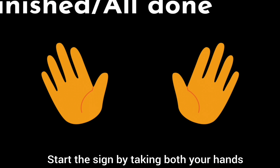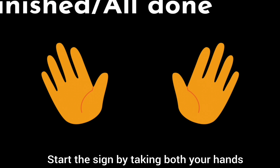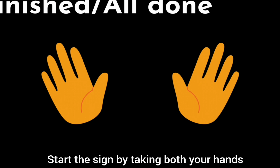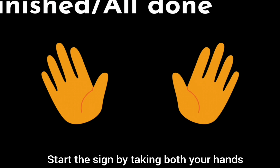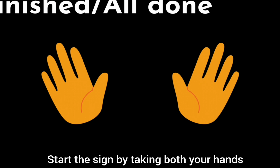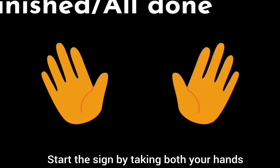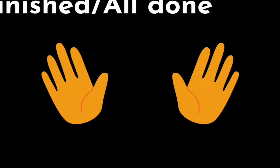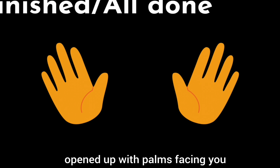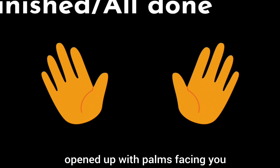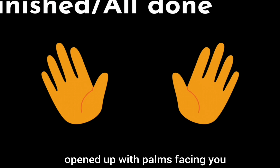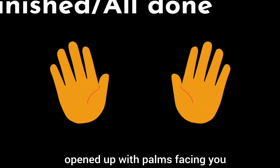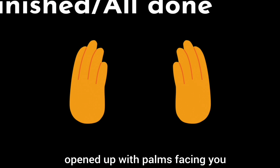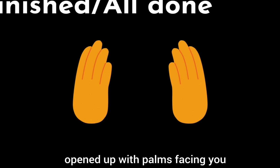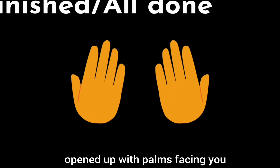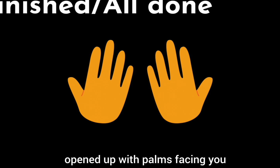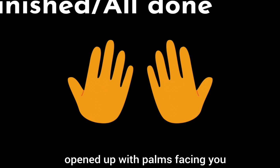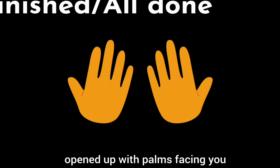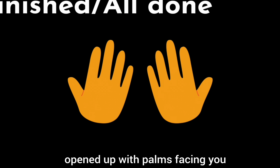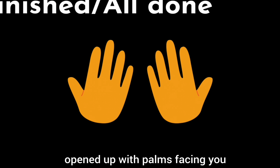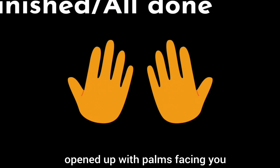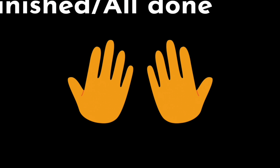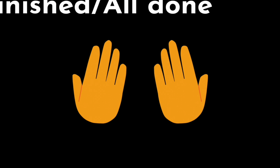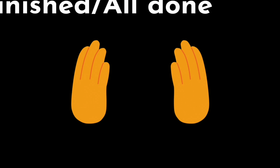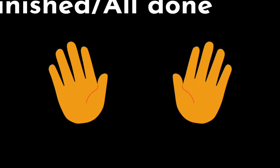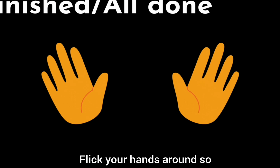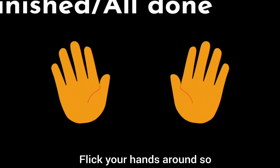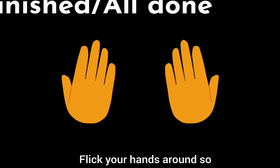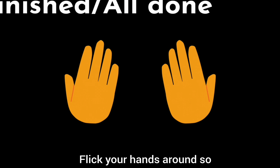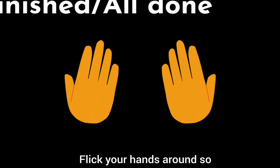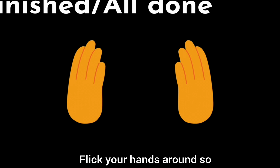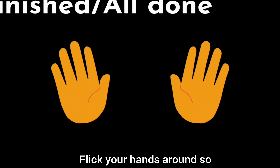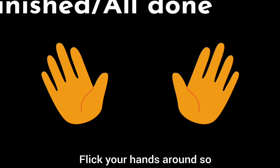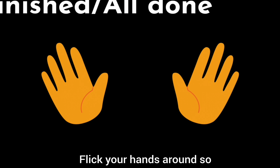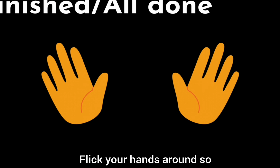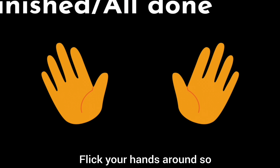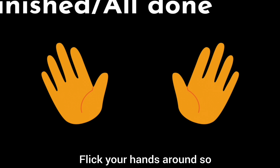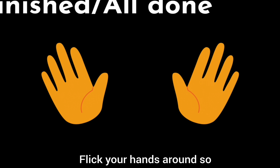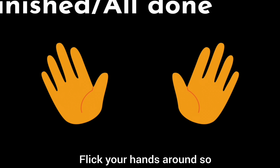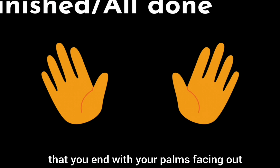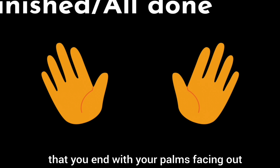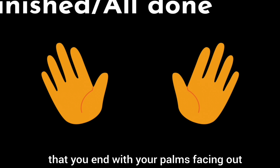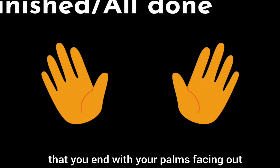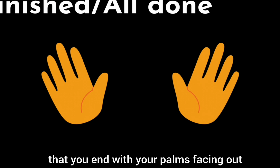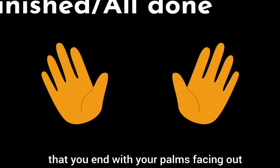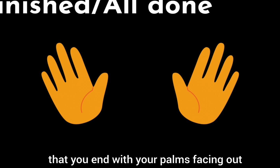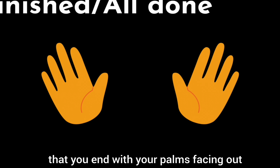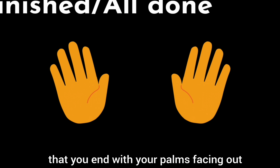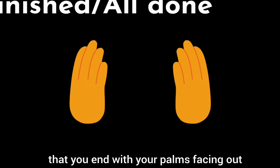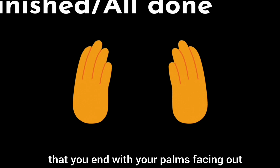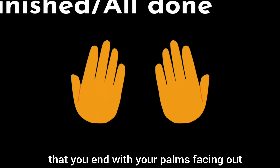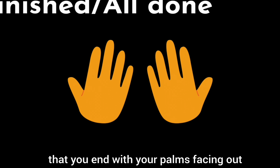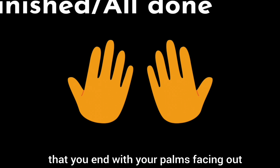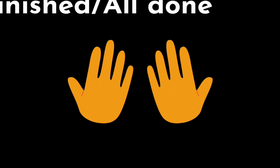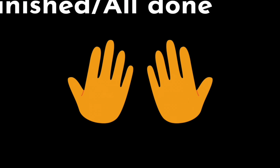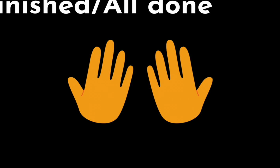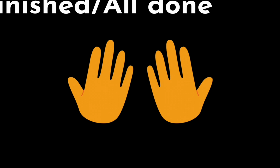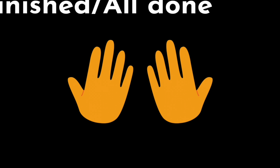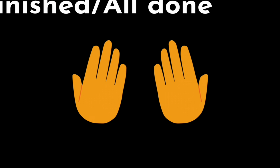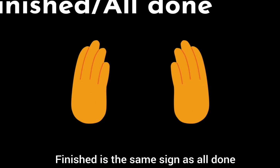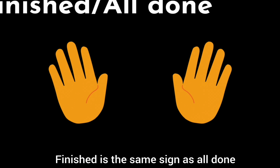your hands opened up with palms facing you. Flick your hands around so that you end with your palms facing out. Finished is